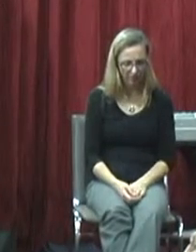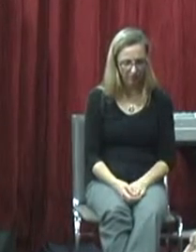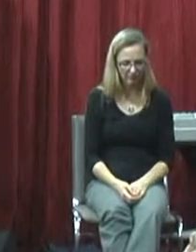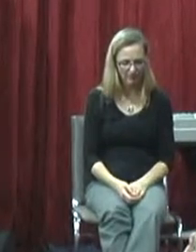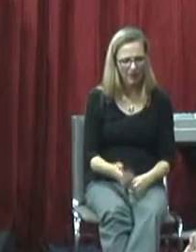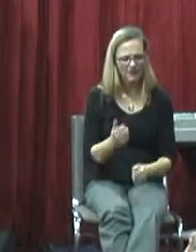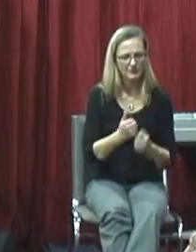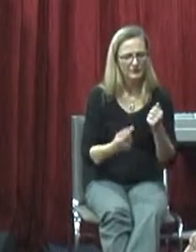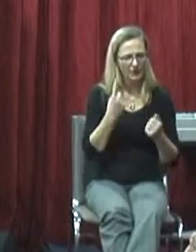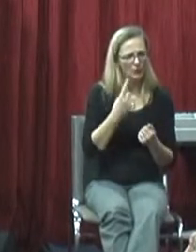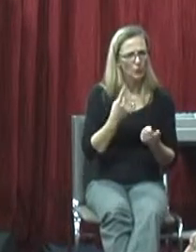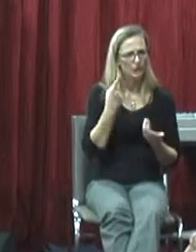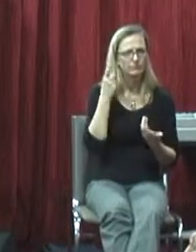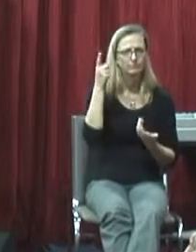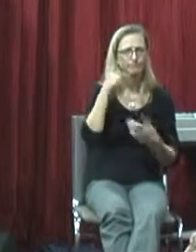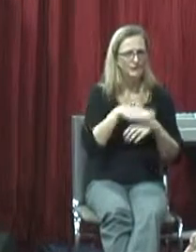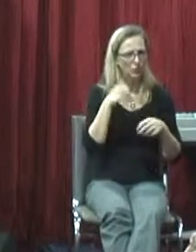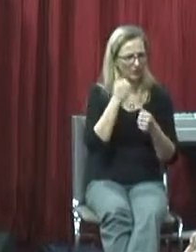ones who say,